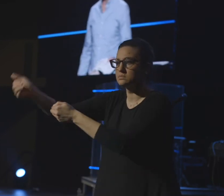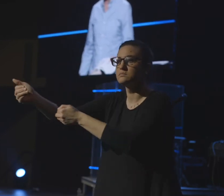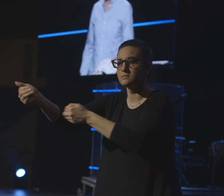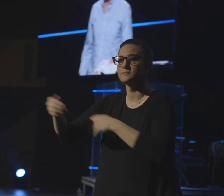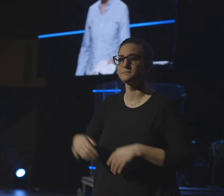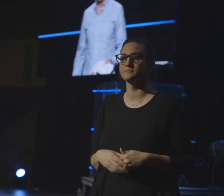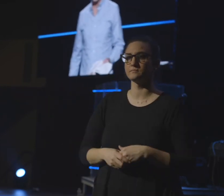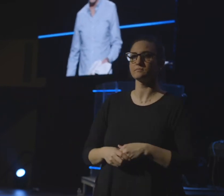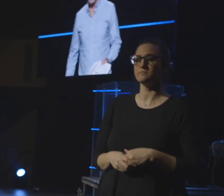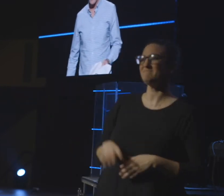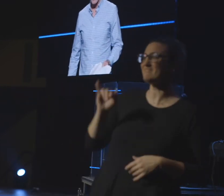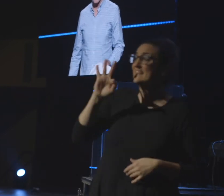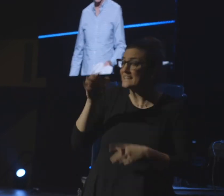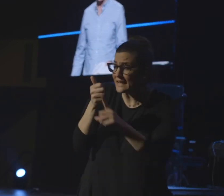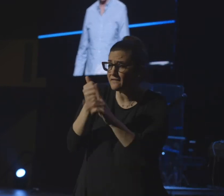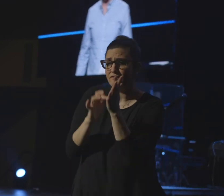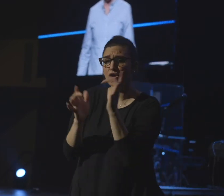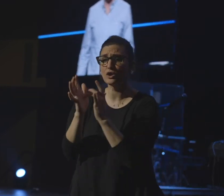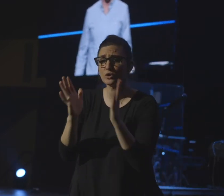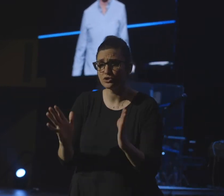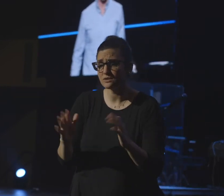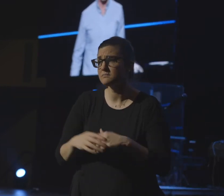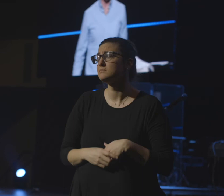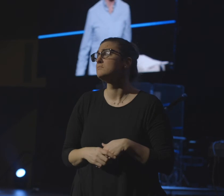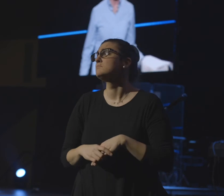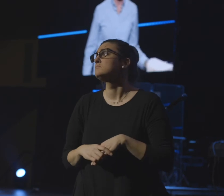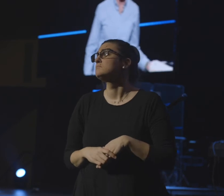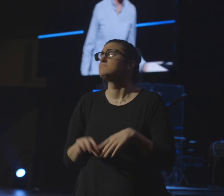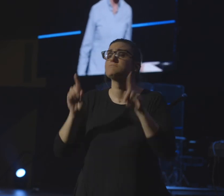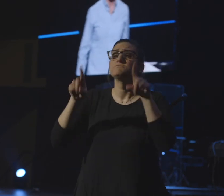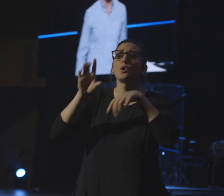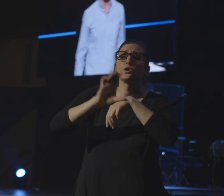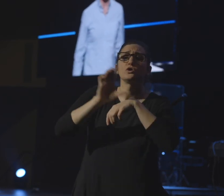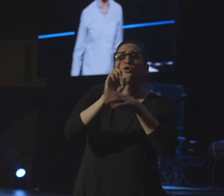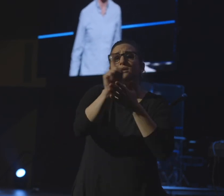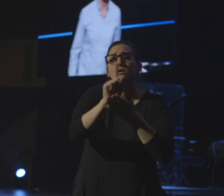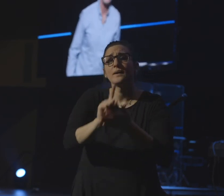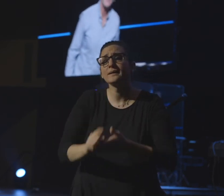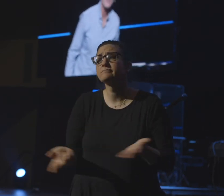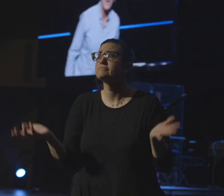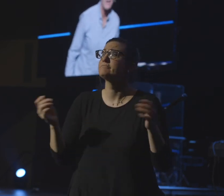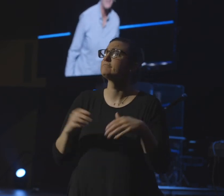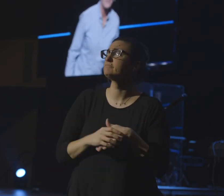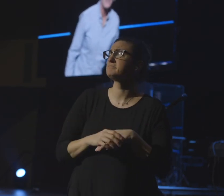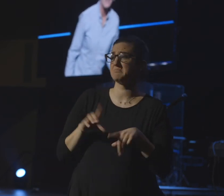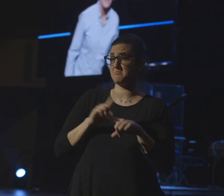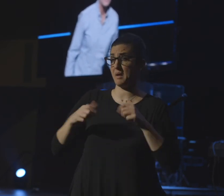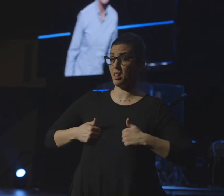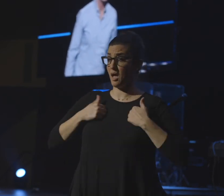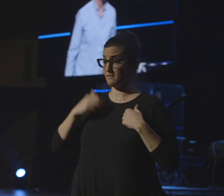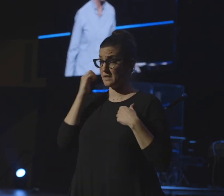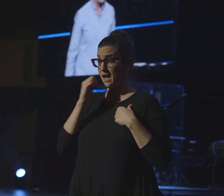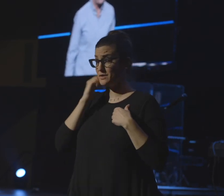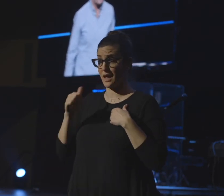a Christian, dressed up like someone who isn't a Christian, and a man, and the way that you live your life, and